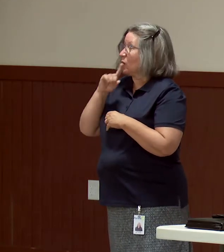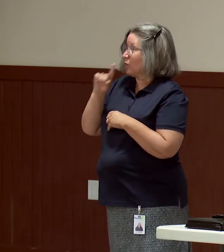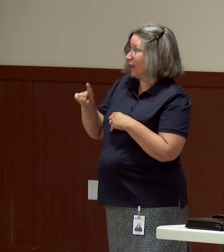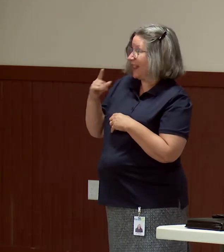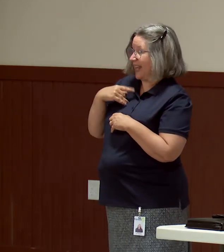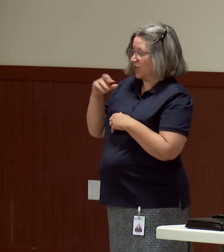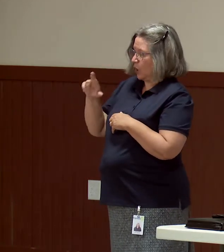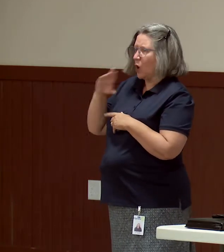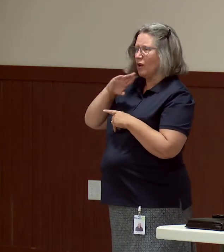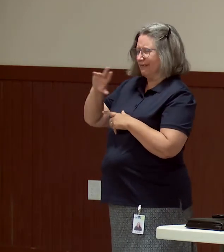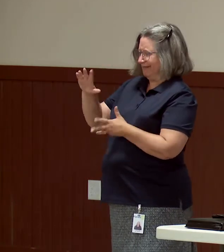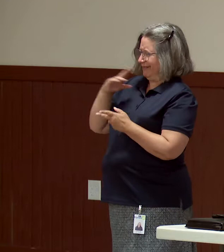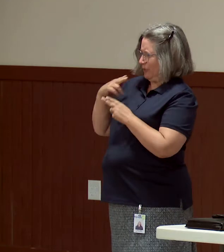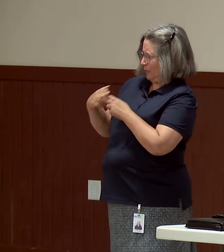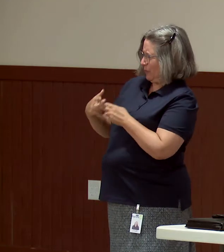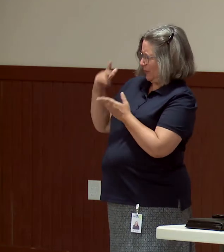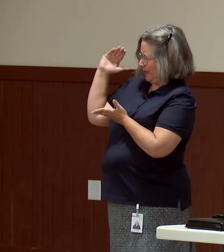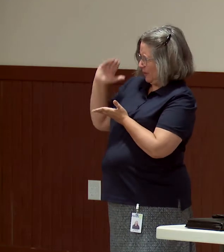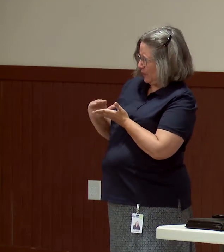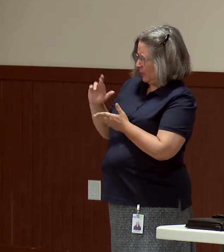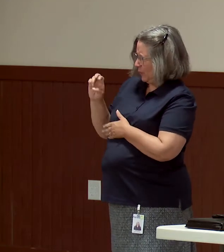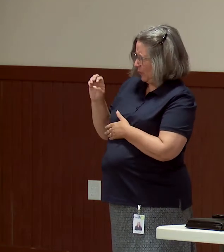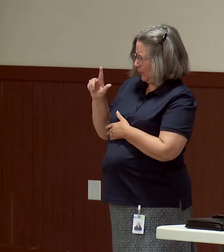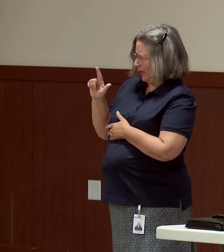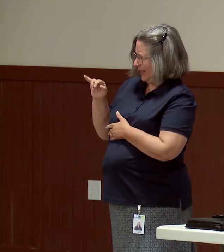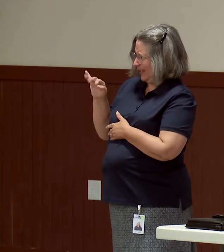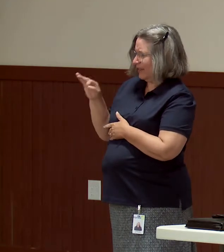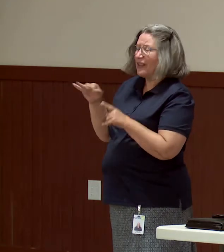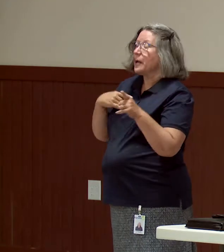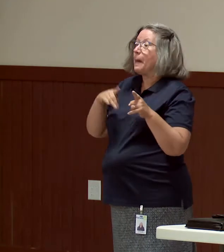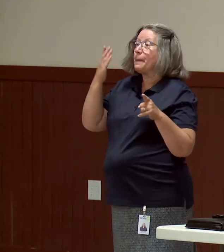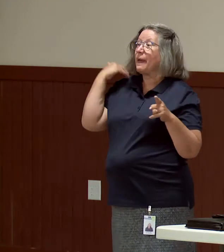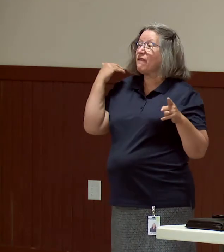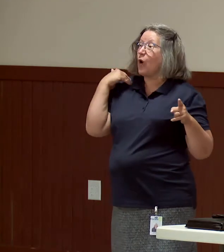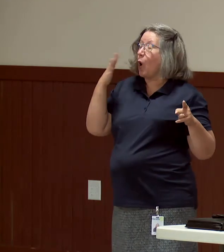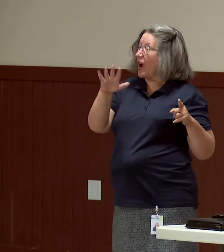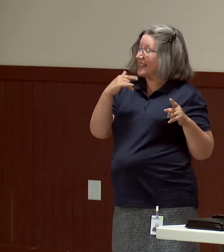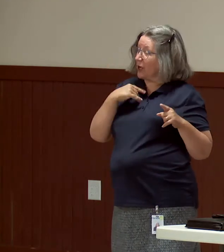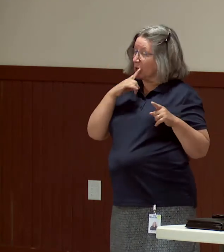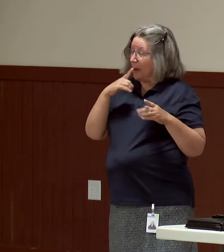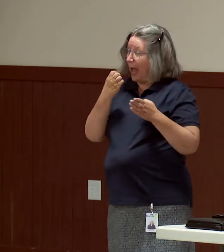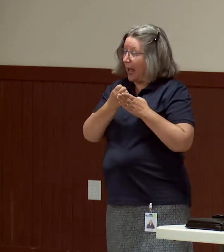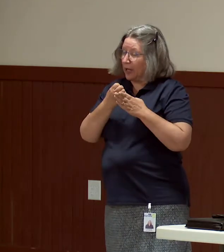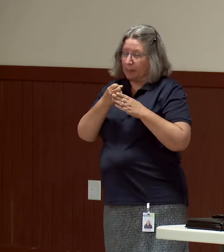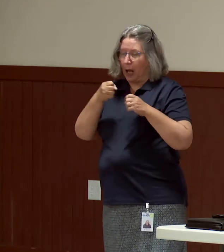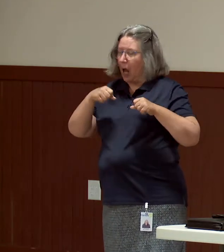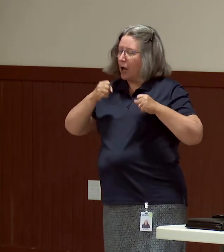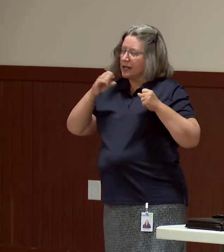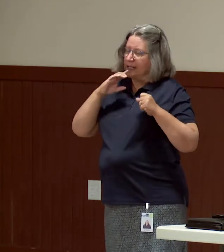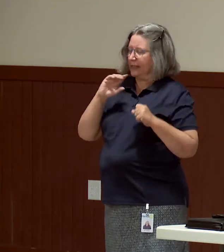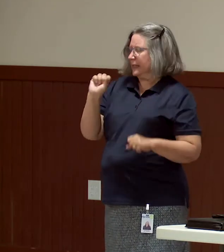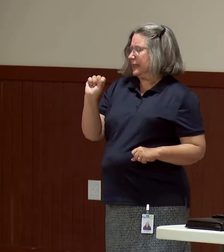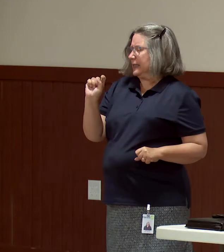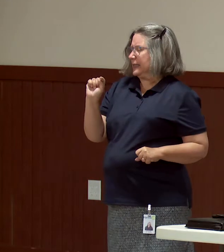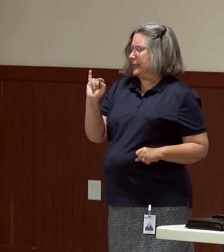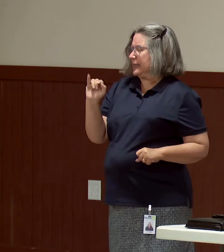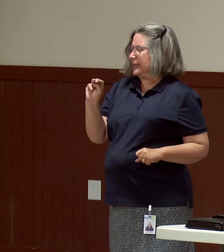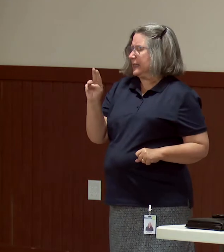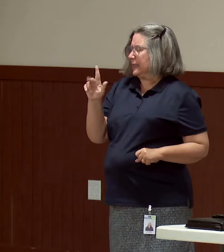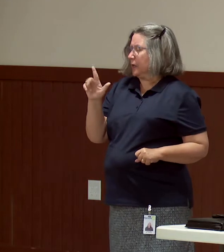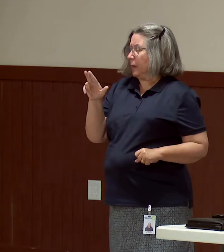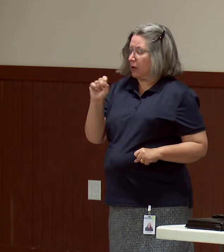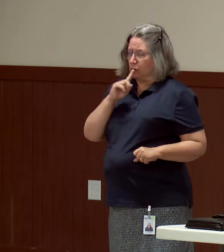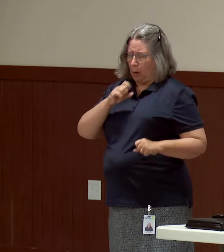package like the CARES Act or some other funding which Congress intended to get out the door quickly. So